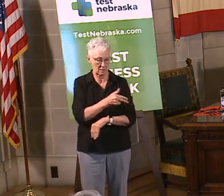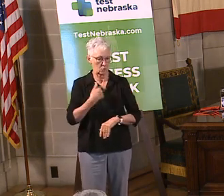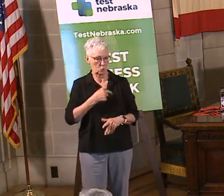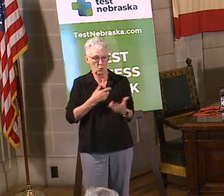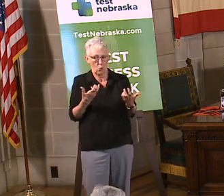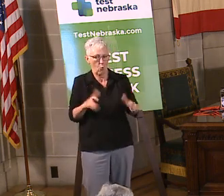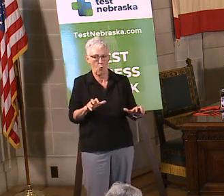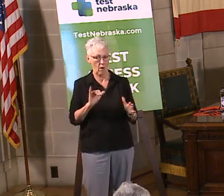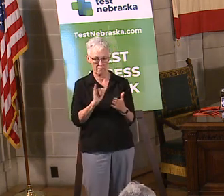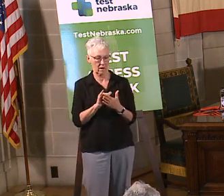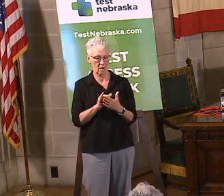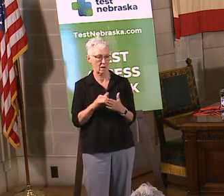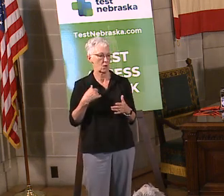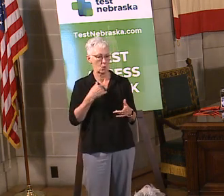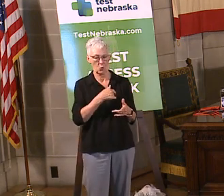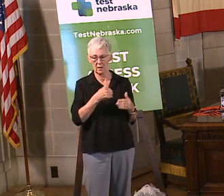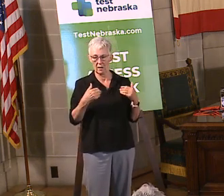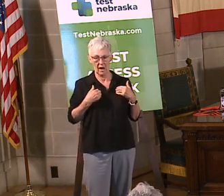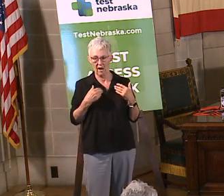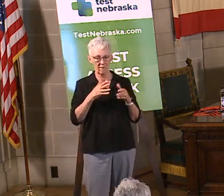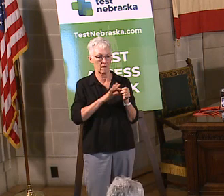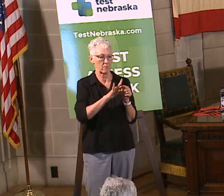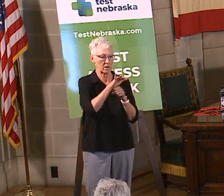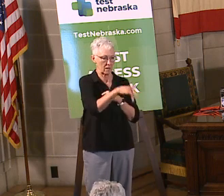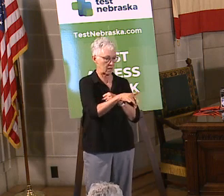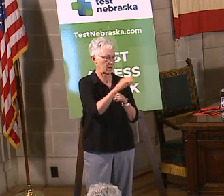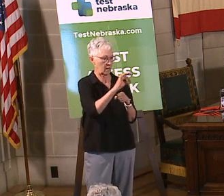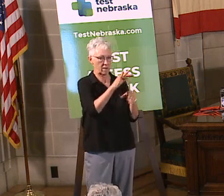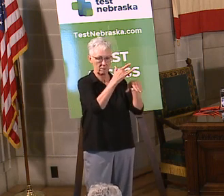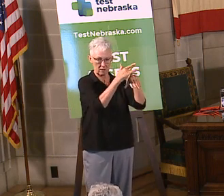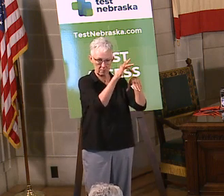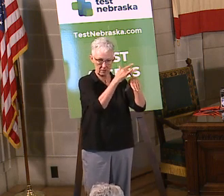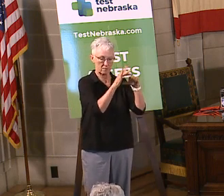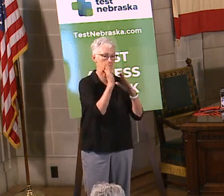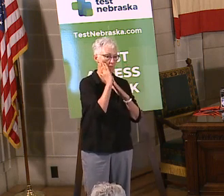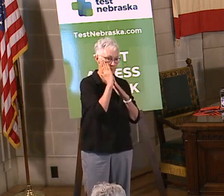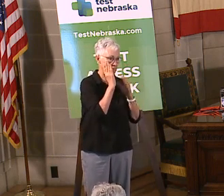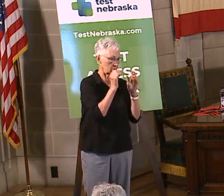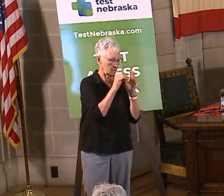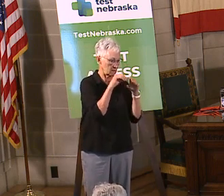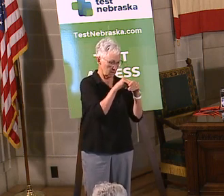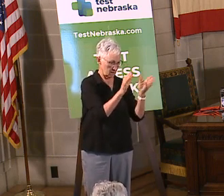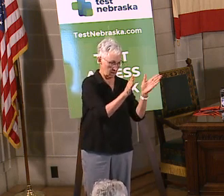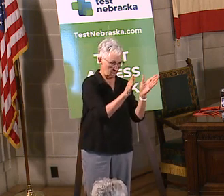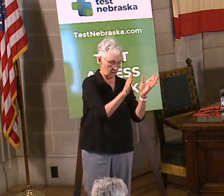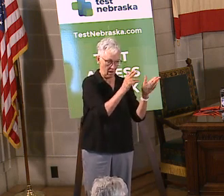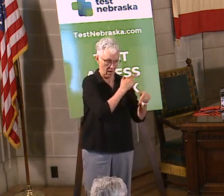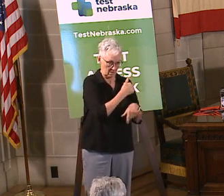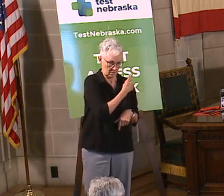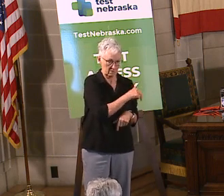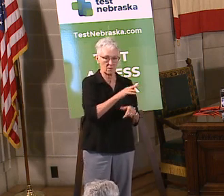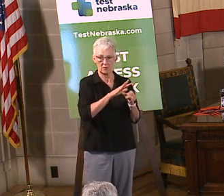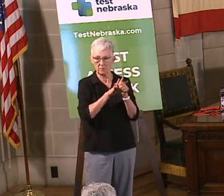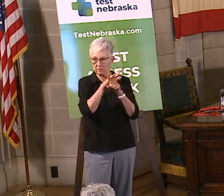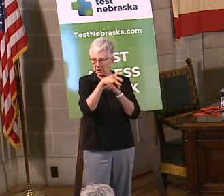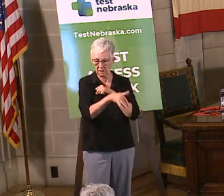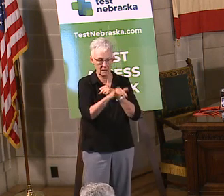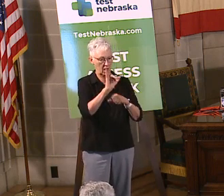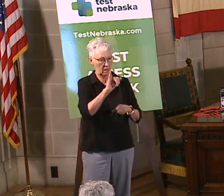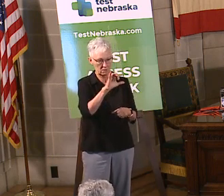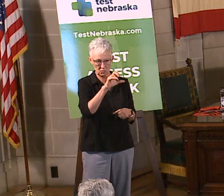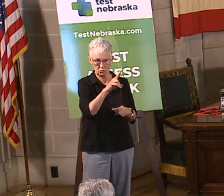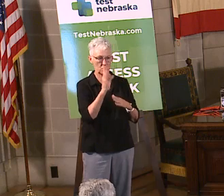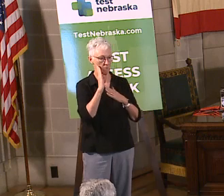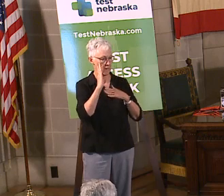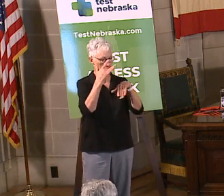ventilator capacity is at 77% statewide. So we want to continue to make sure that we're monitoring that so that we have